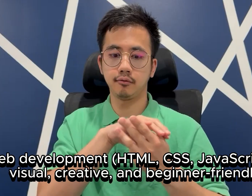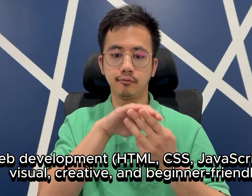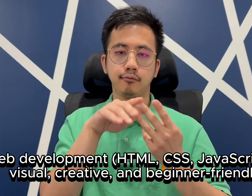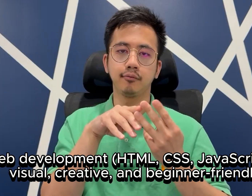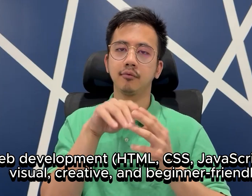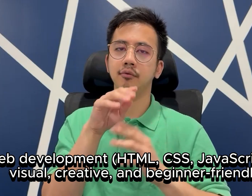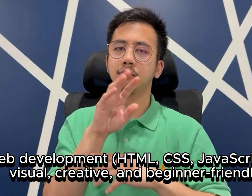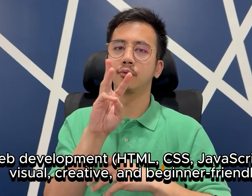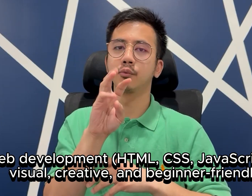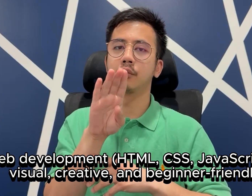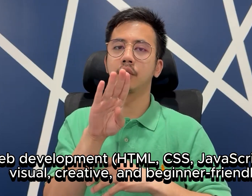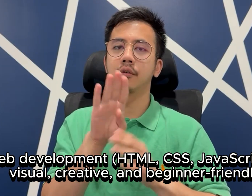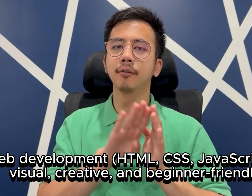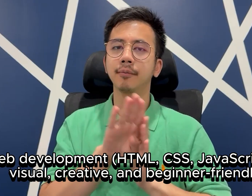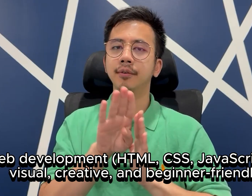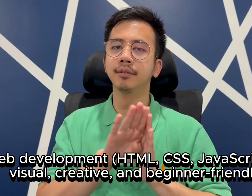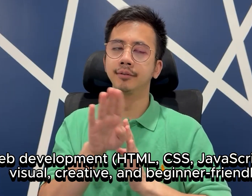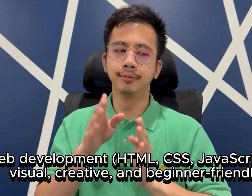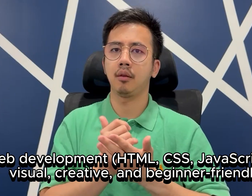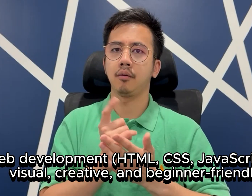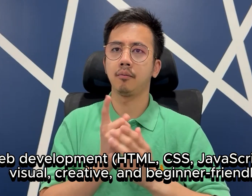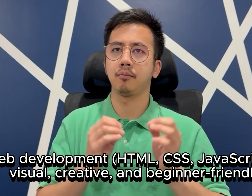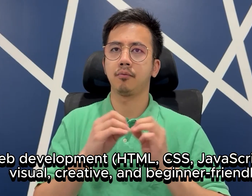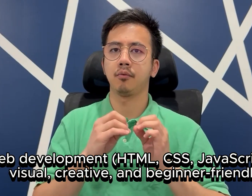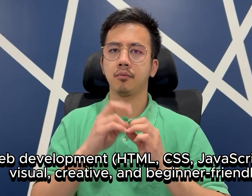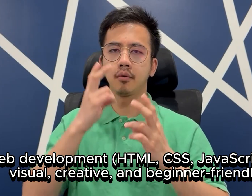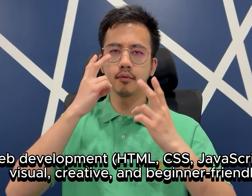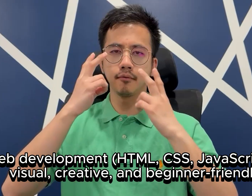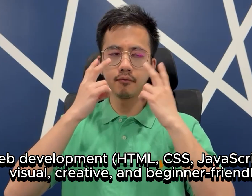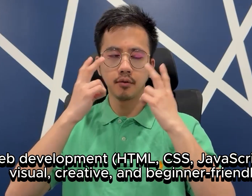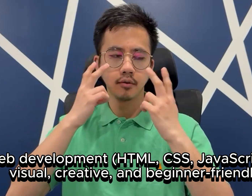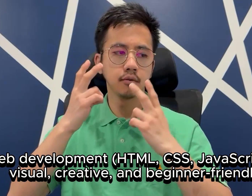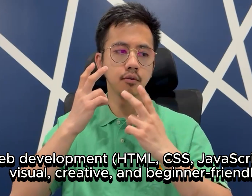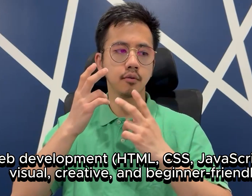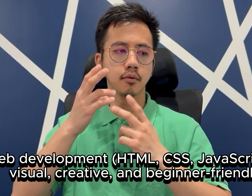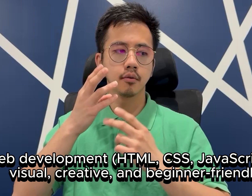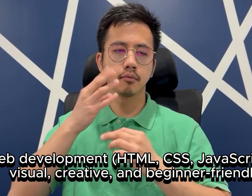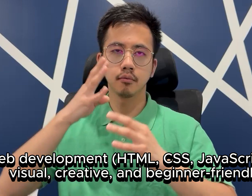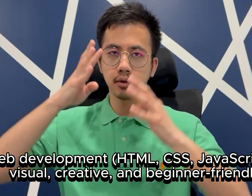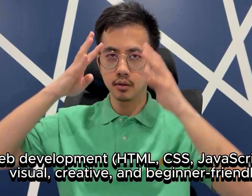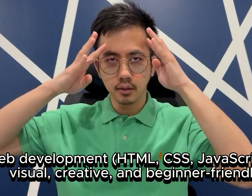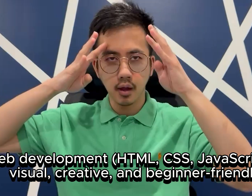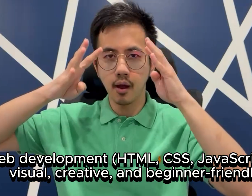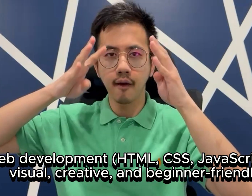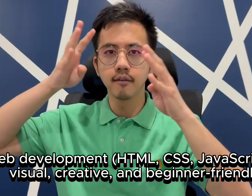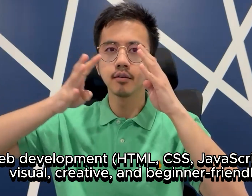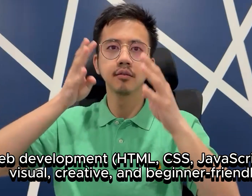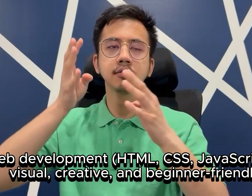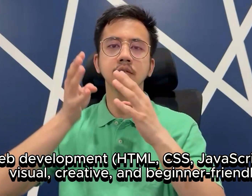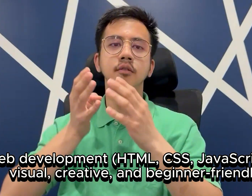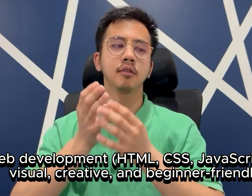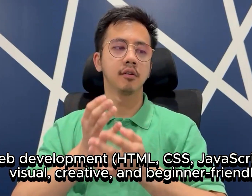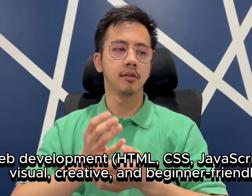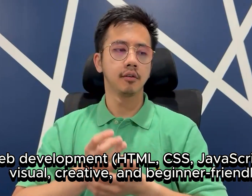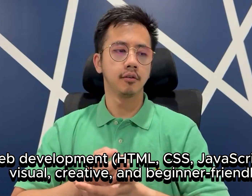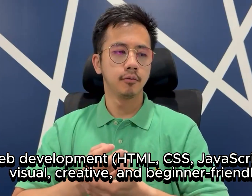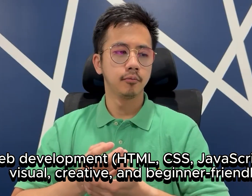Web development, HTML, CSS, JavaScript, is visual, creative,